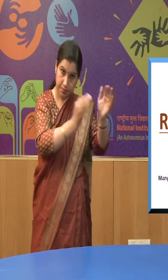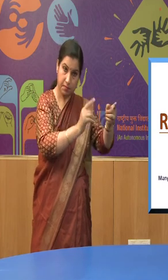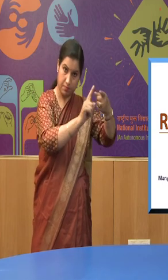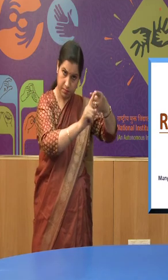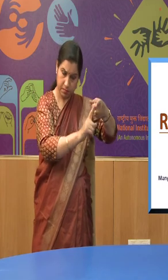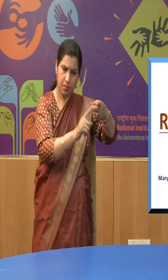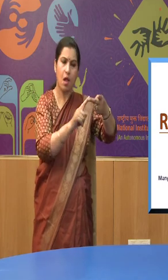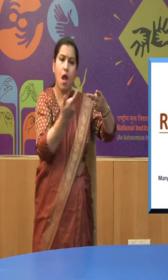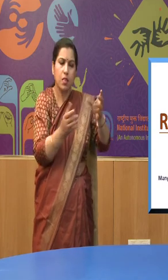Catholics,